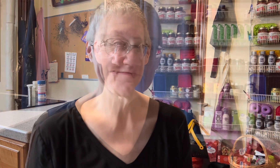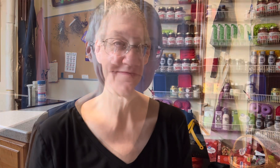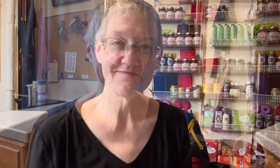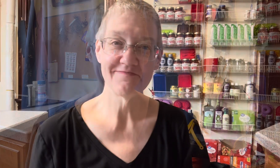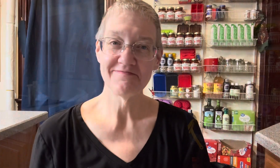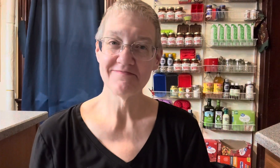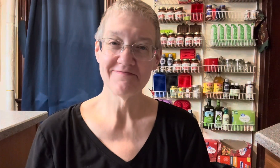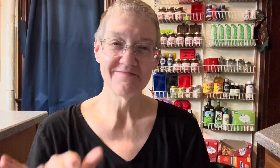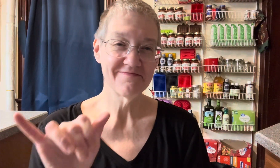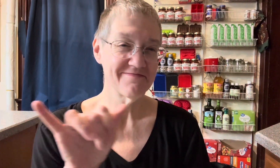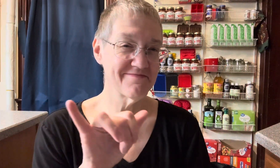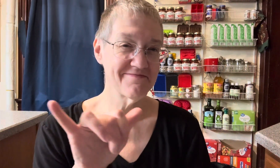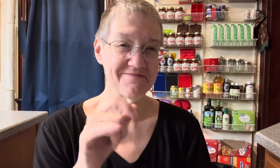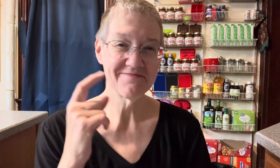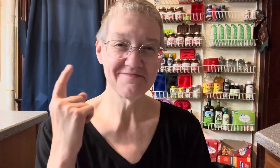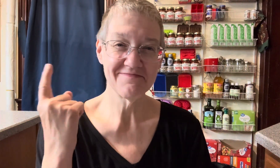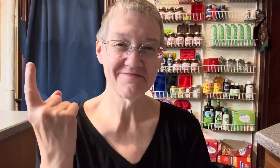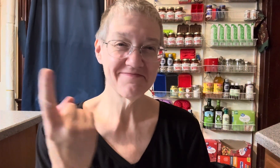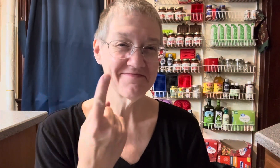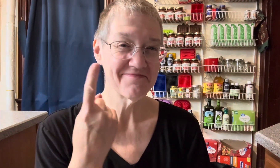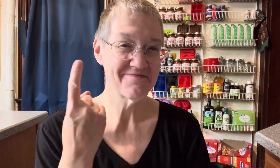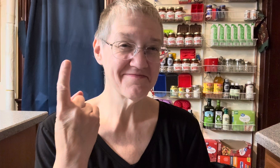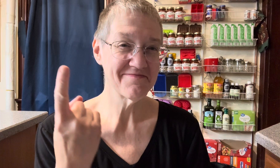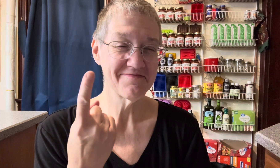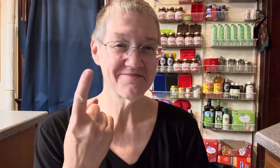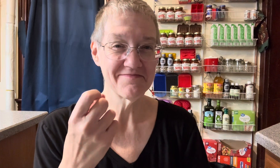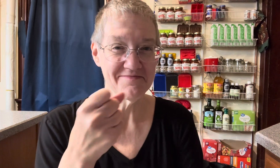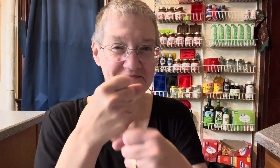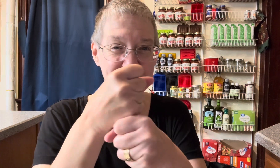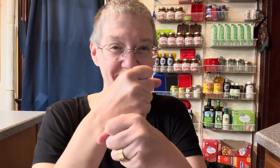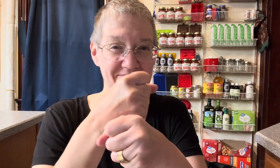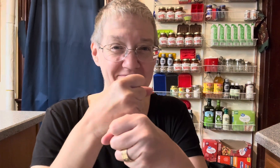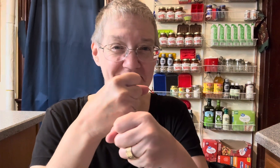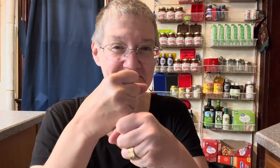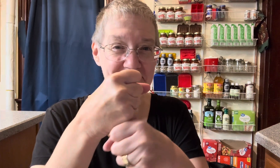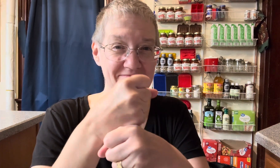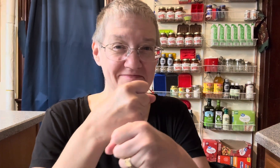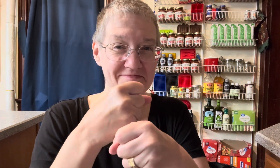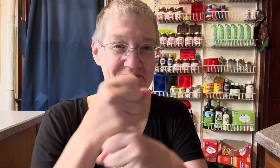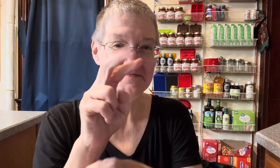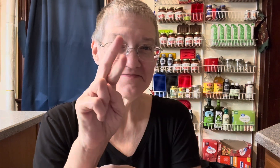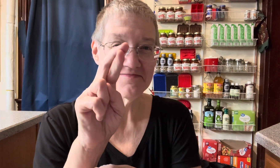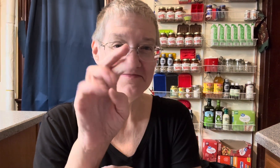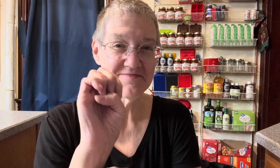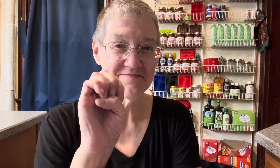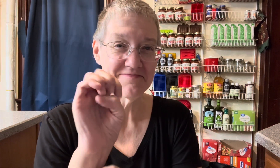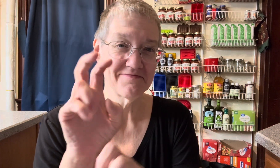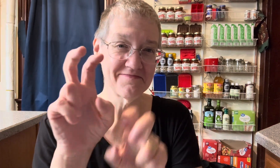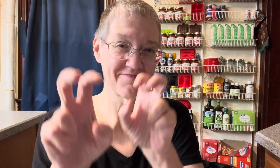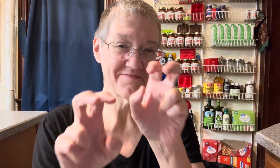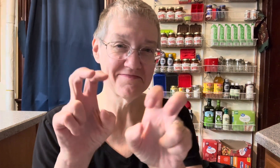Foods I prep for myself. Just like always, I need to restock coffee.